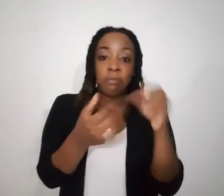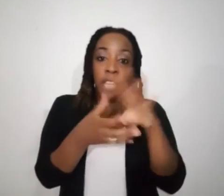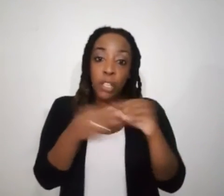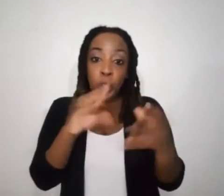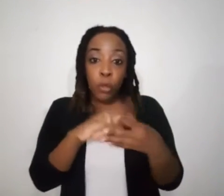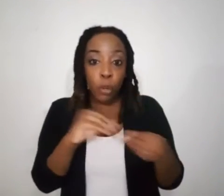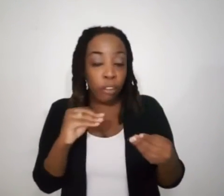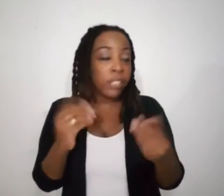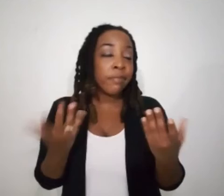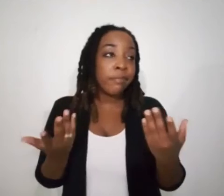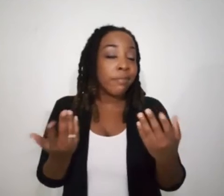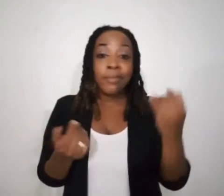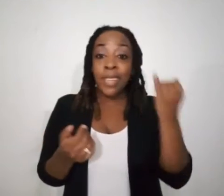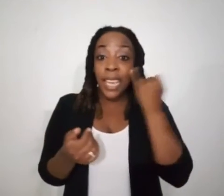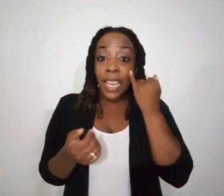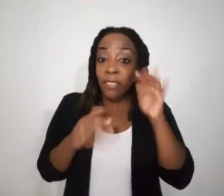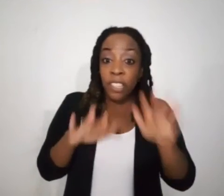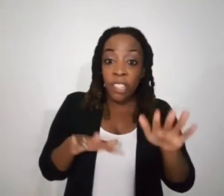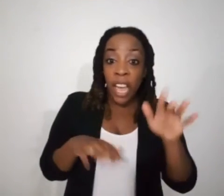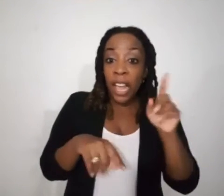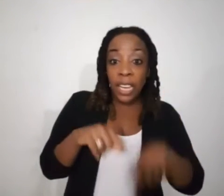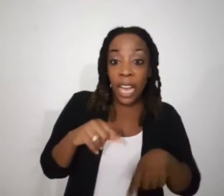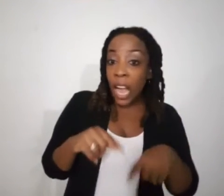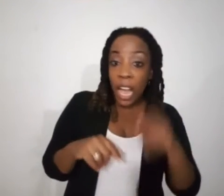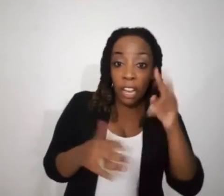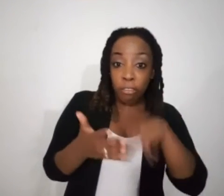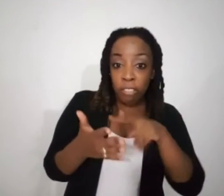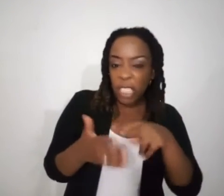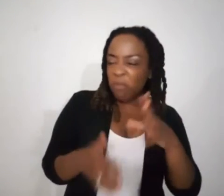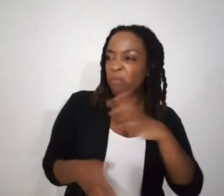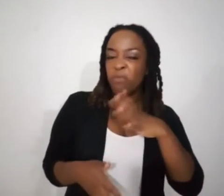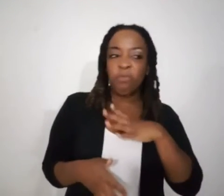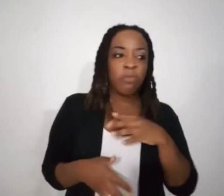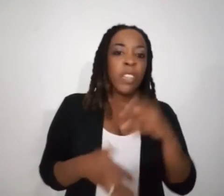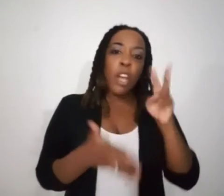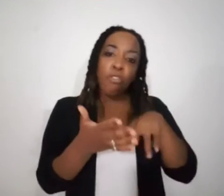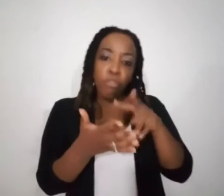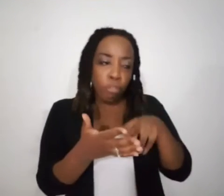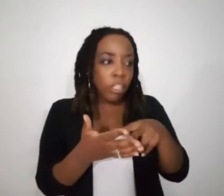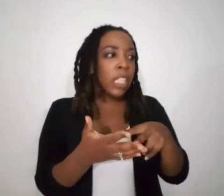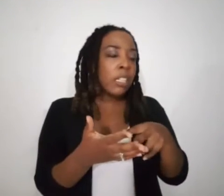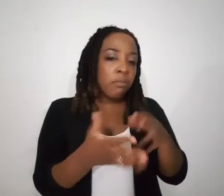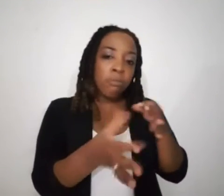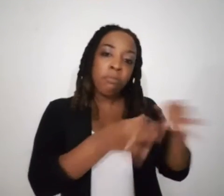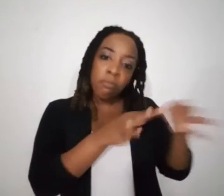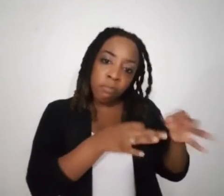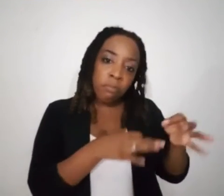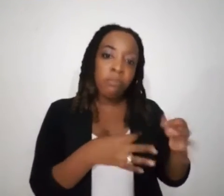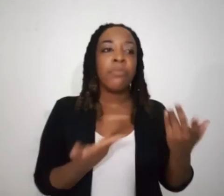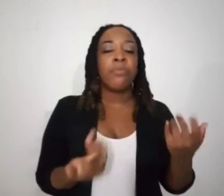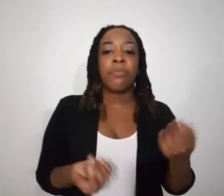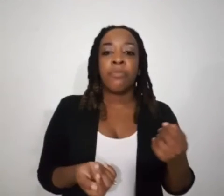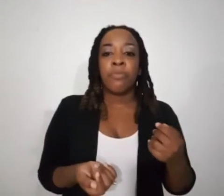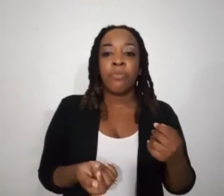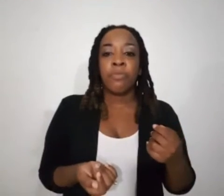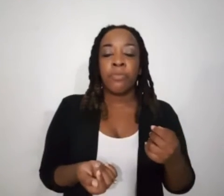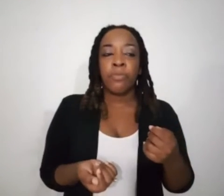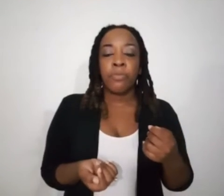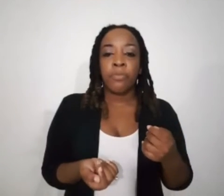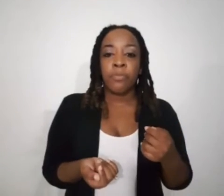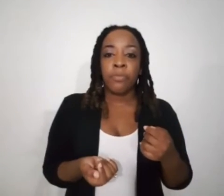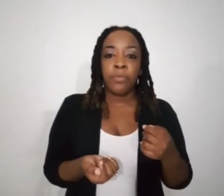telling them about the pictures. You send them off to bed, you pat them off, tell them good night, make sure it's a